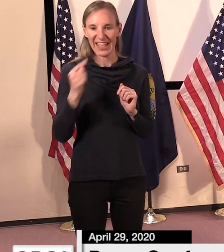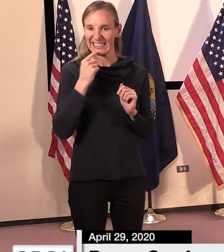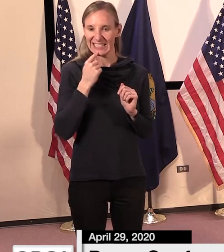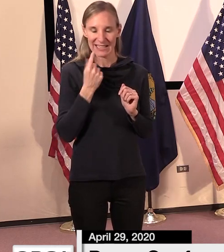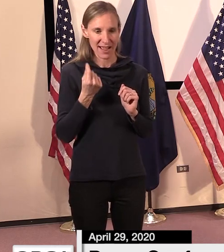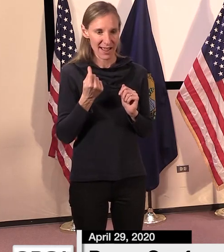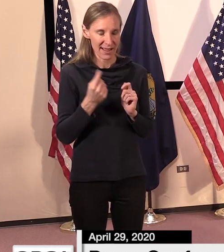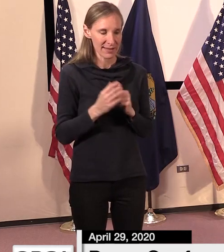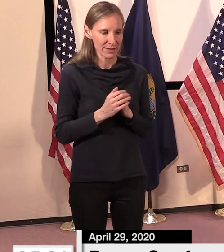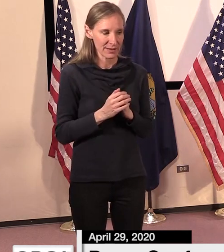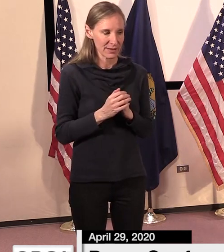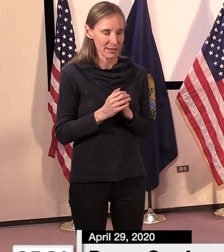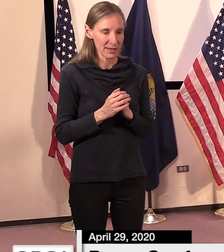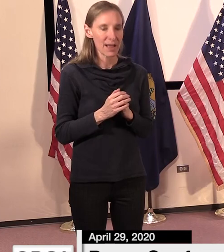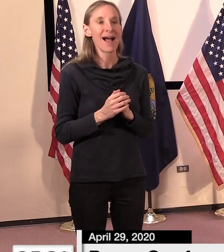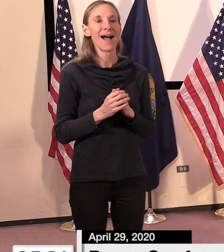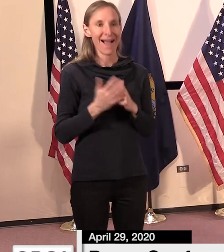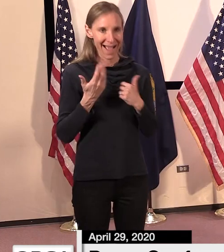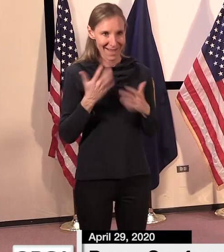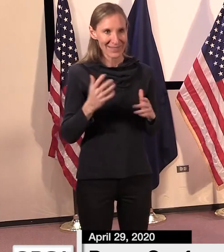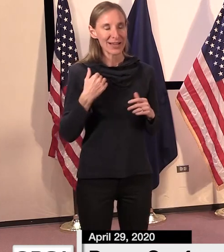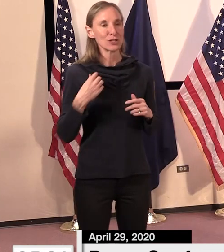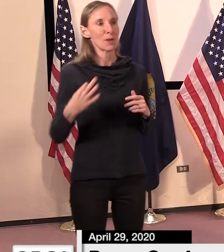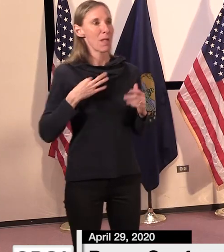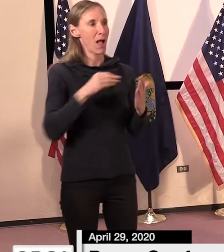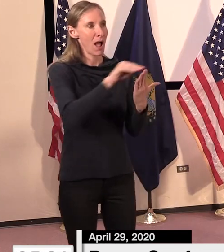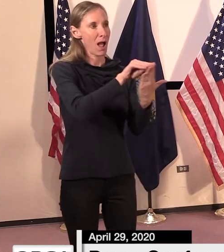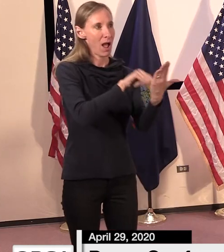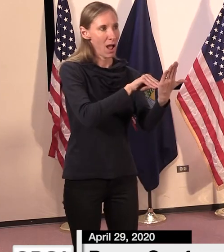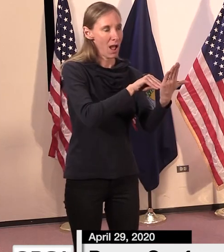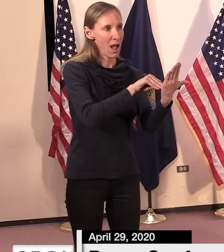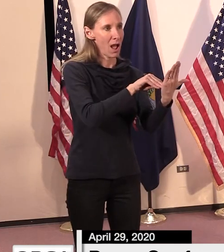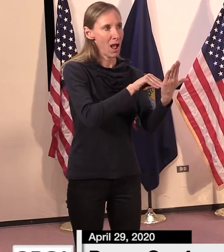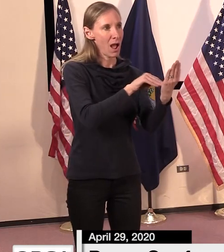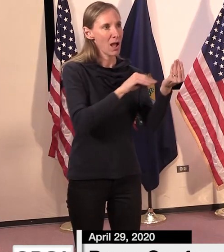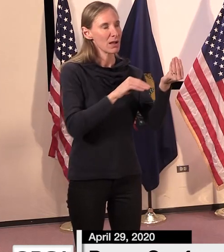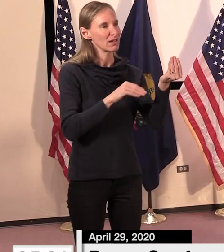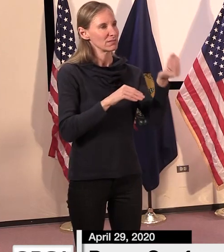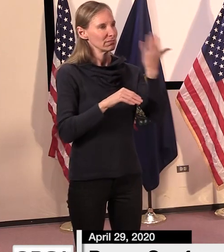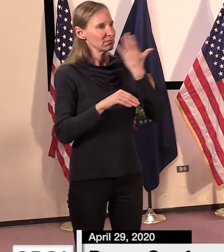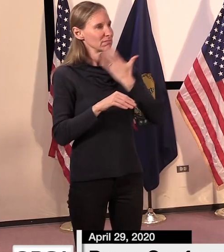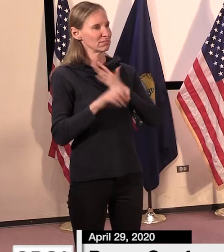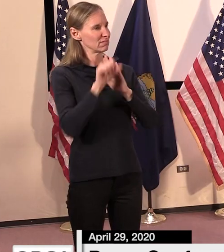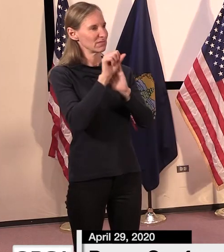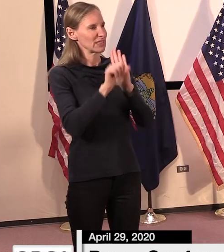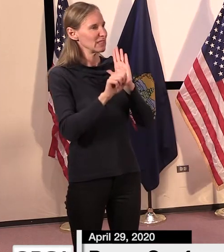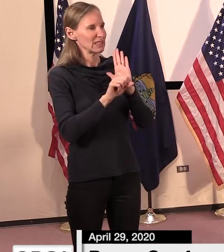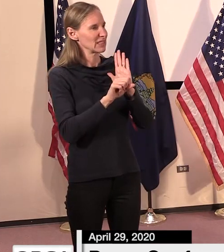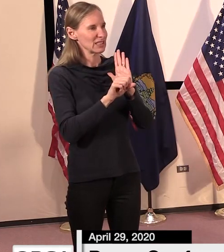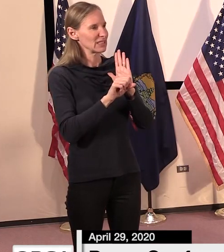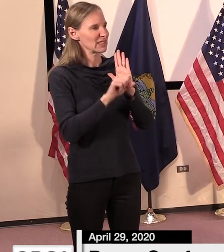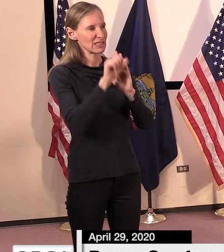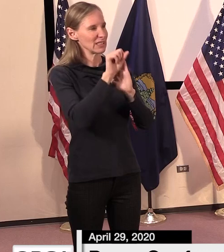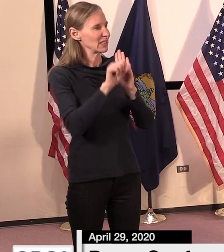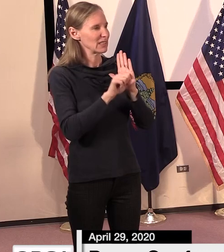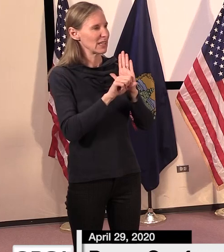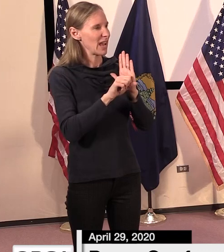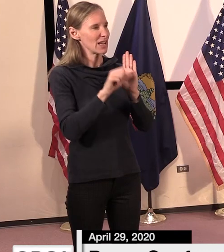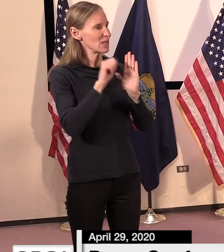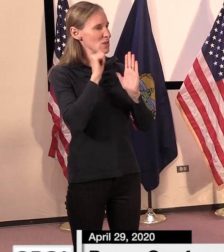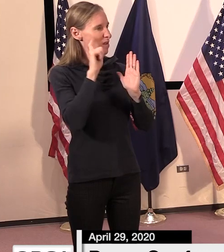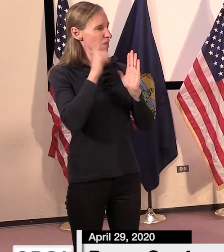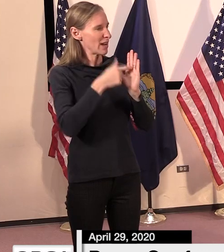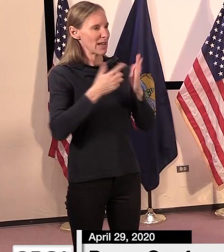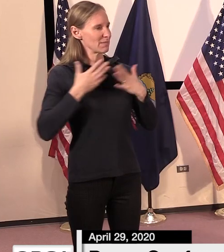say that when they applied, they were told that the state didn't recognize their Social Security